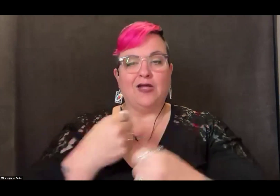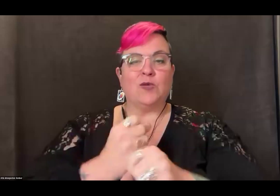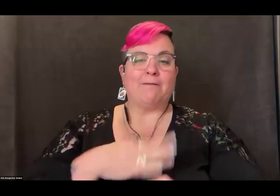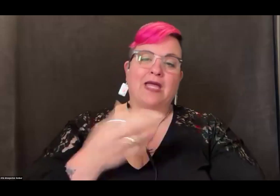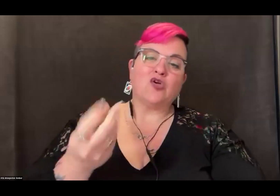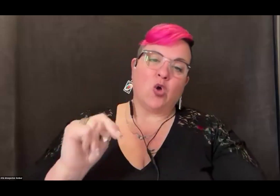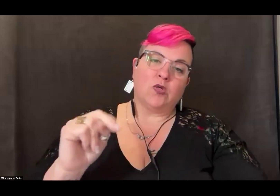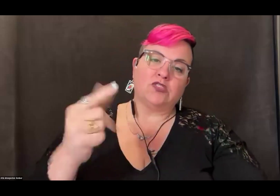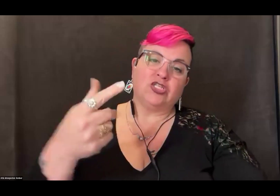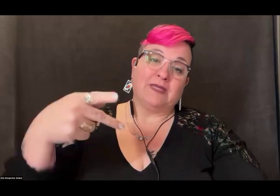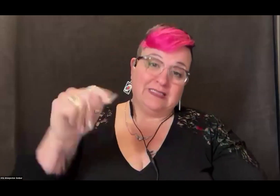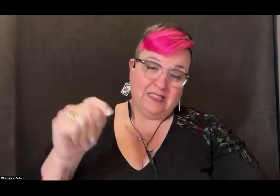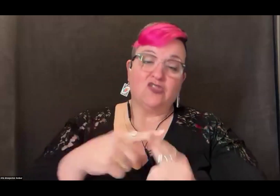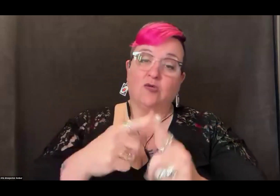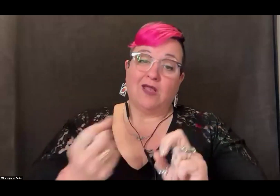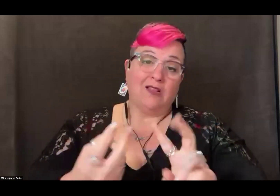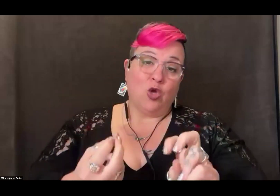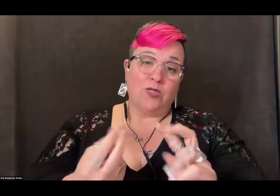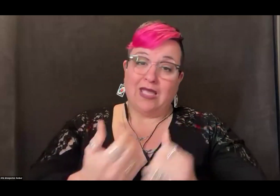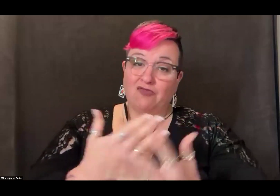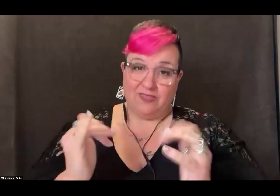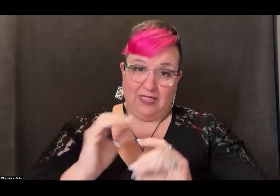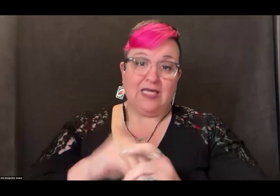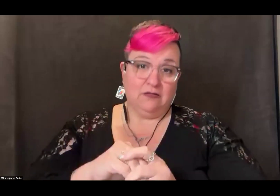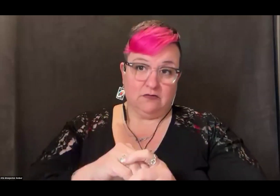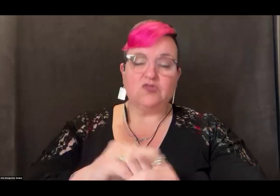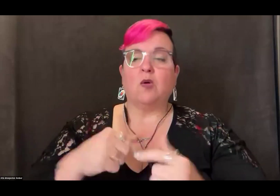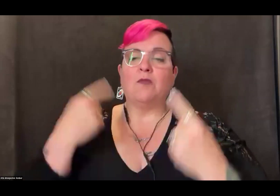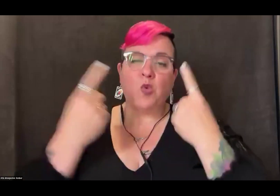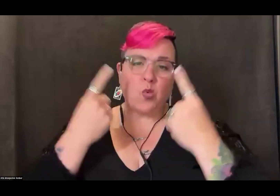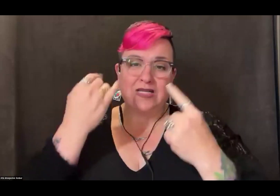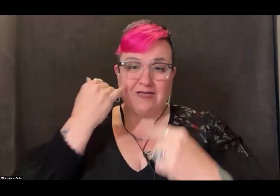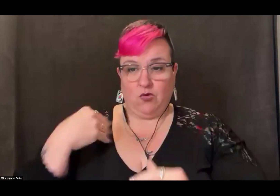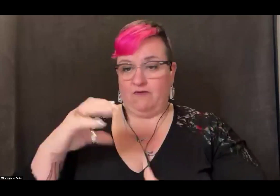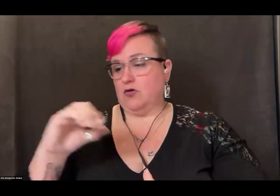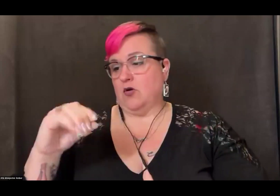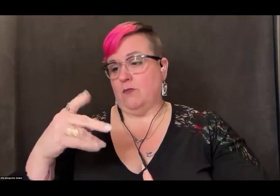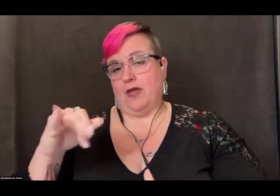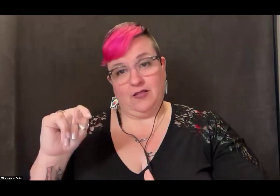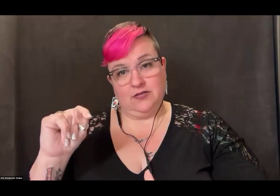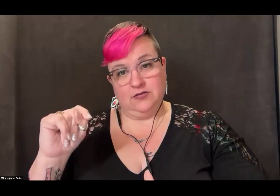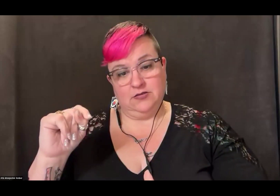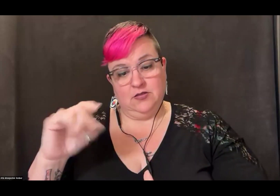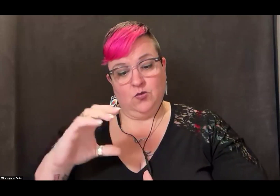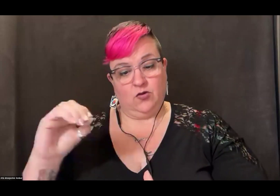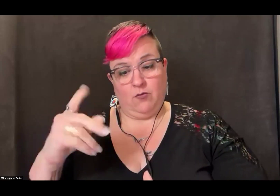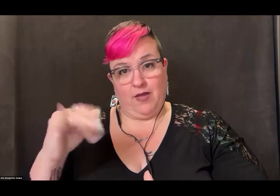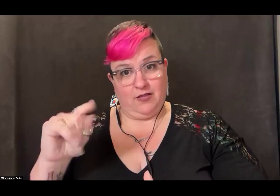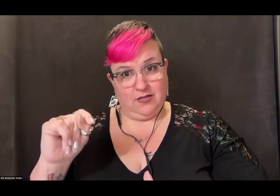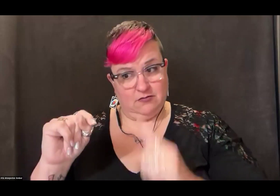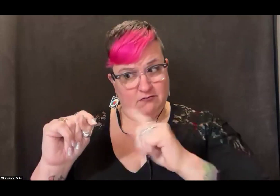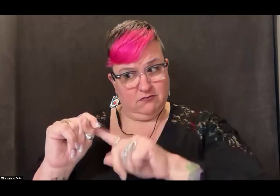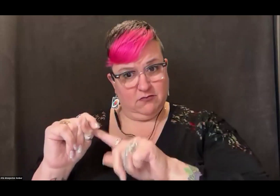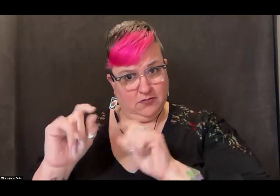own GBTs, and so I load everything into it. And so I was wondering if with Copilot, if you could